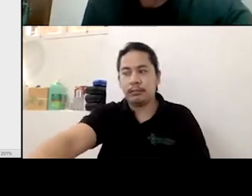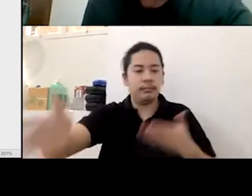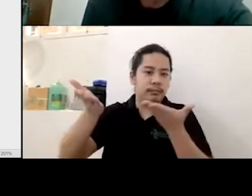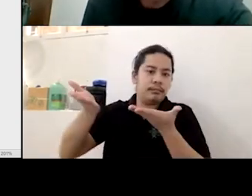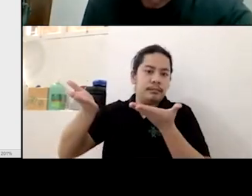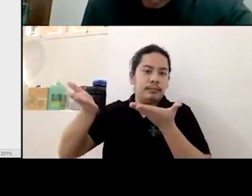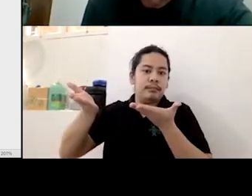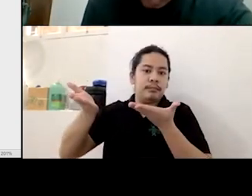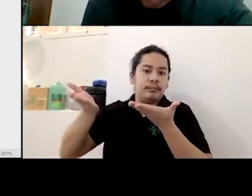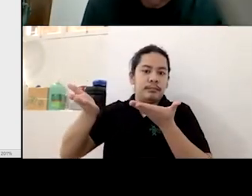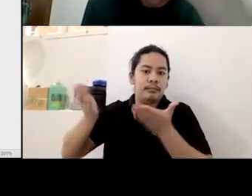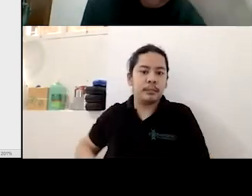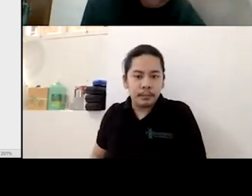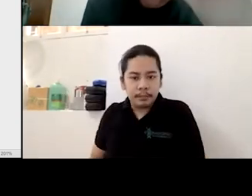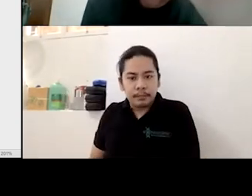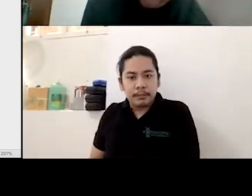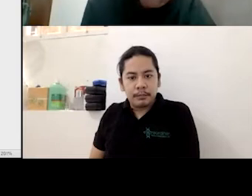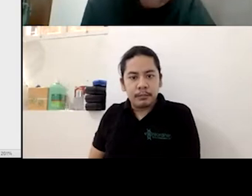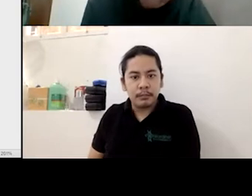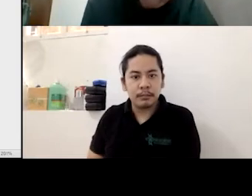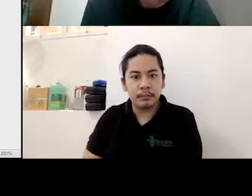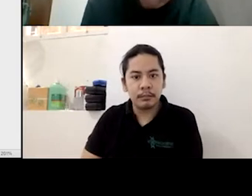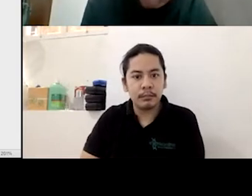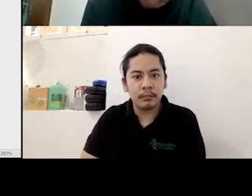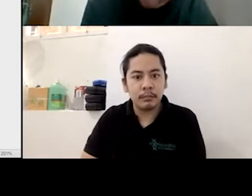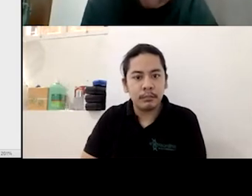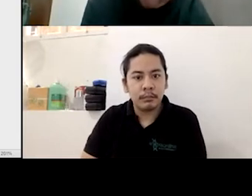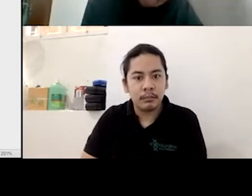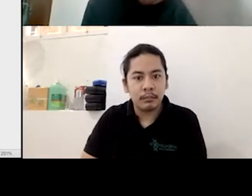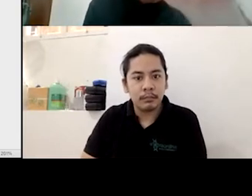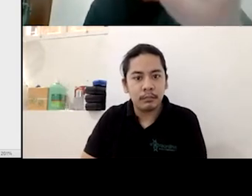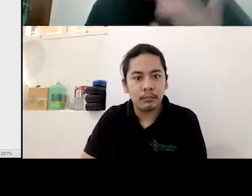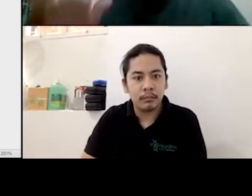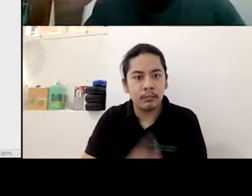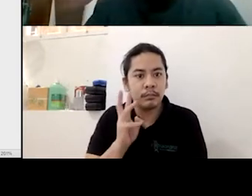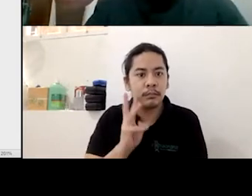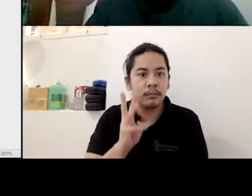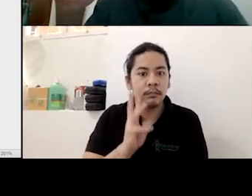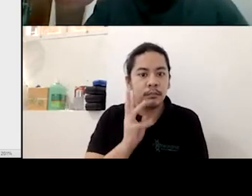Or we'll just do the LOC. oh, okay, yeah, Is this better?